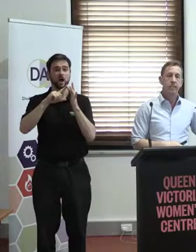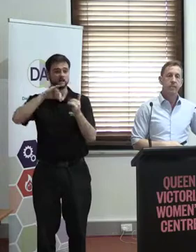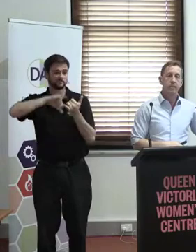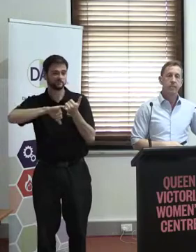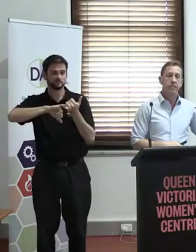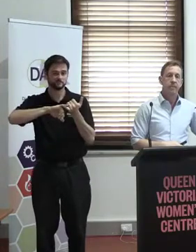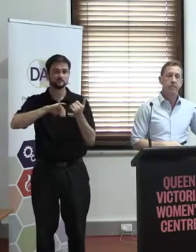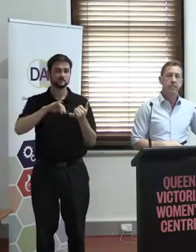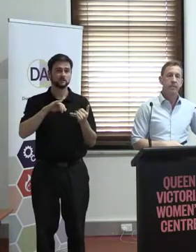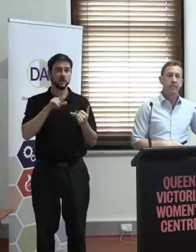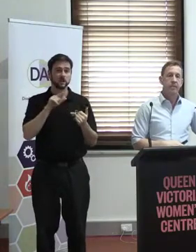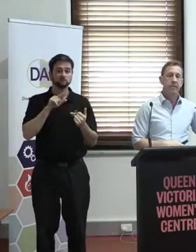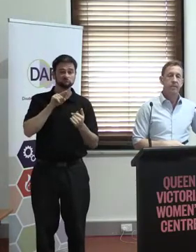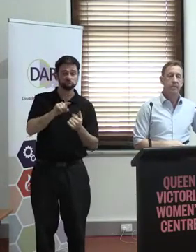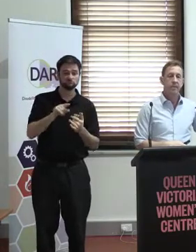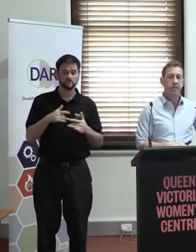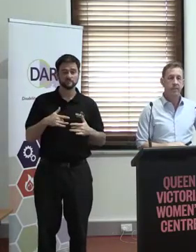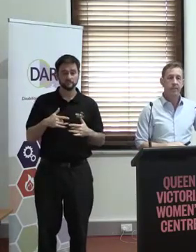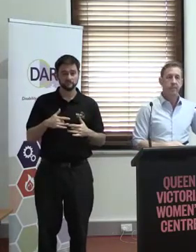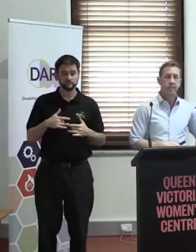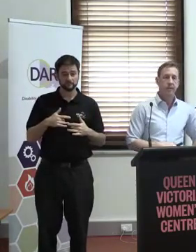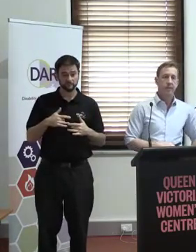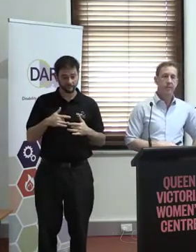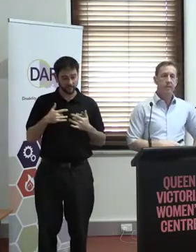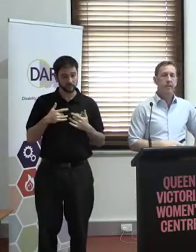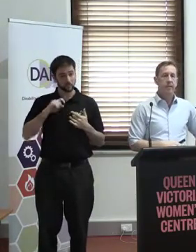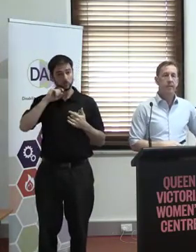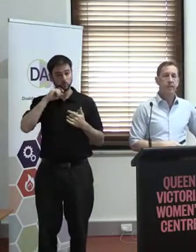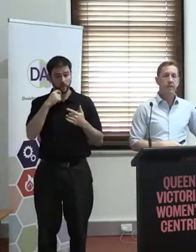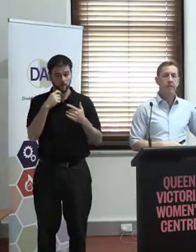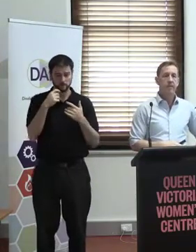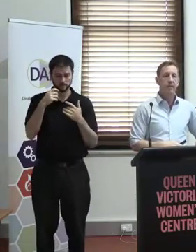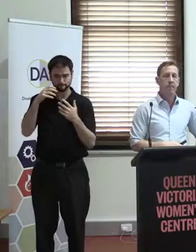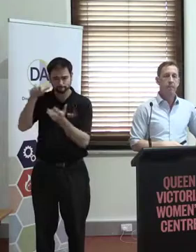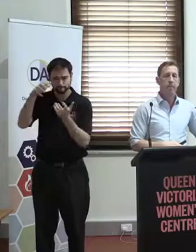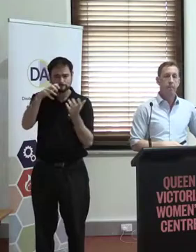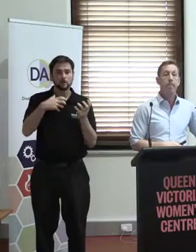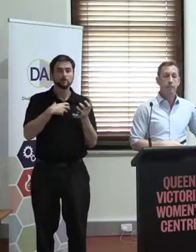more specific data on the types of issues people are coming to you with, or,